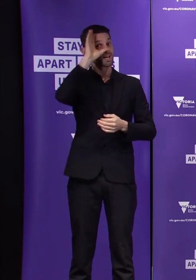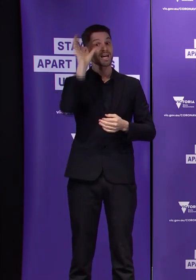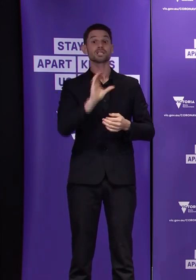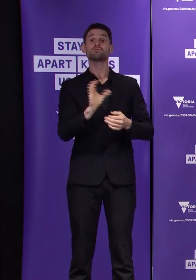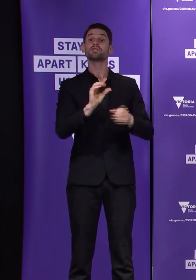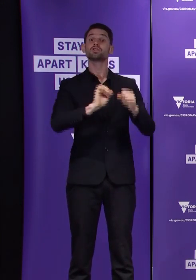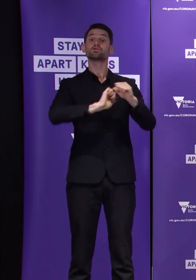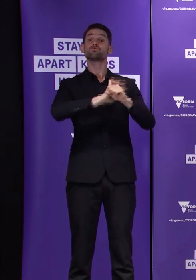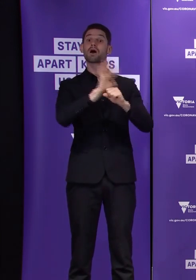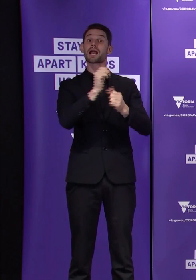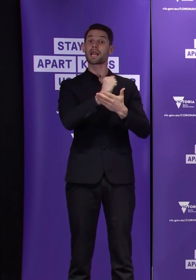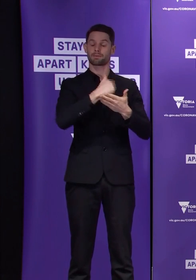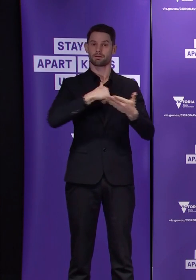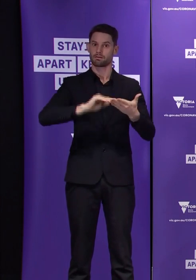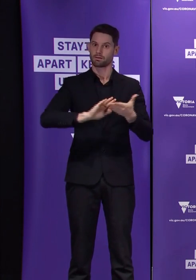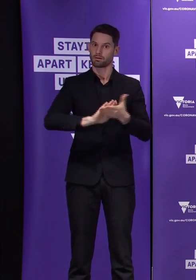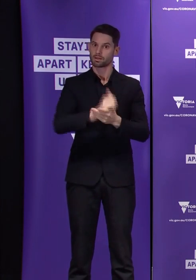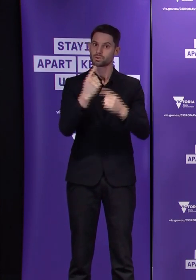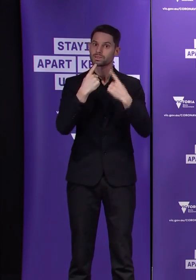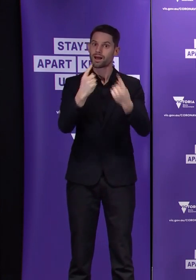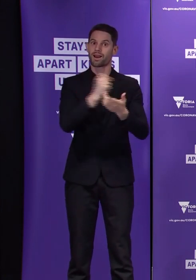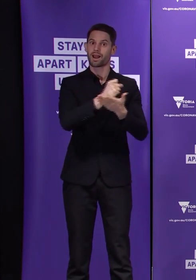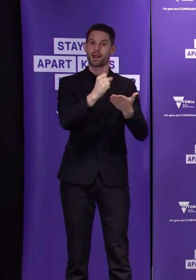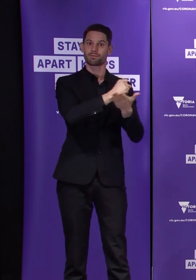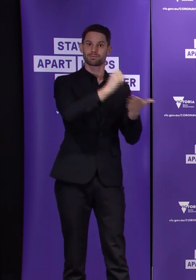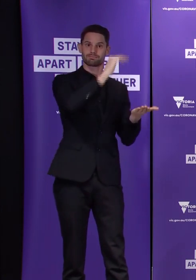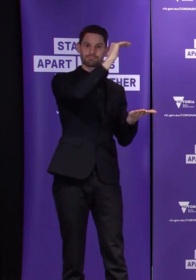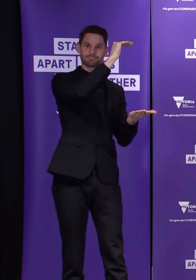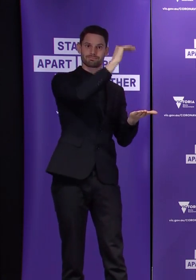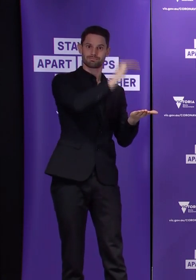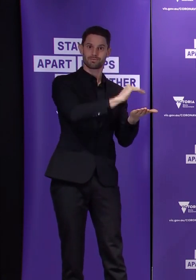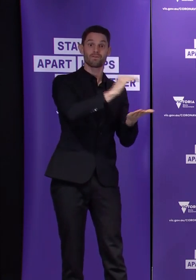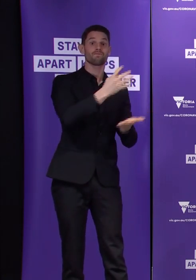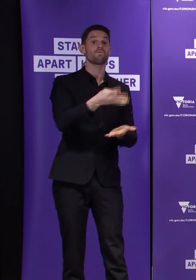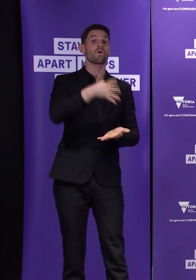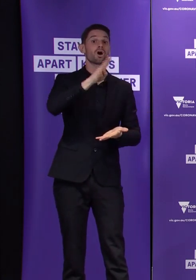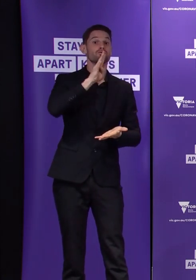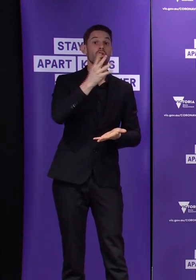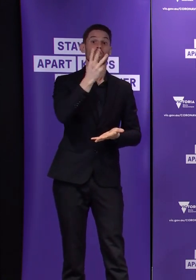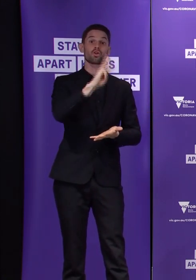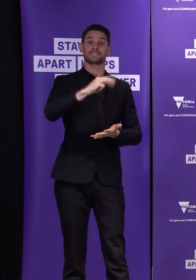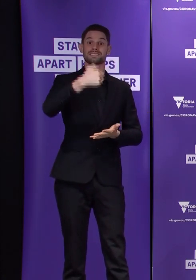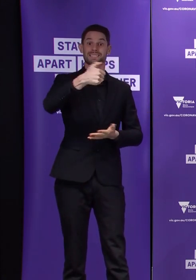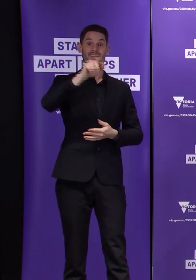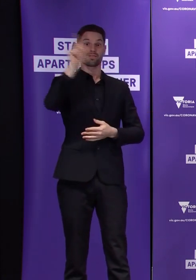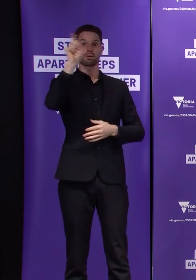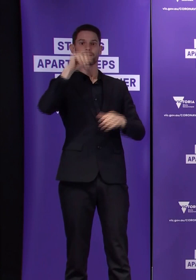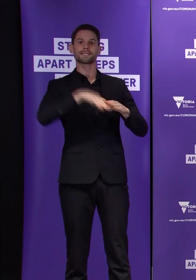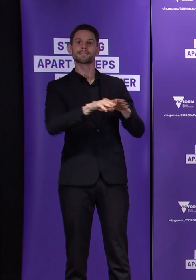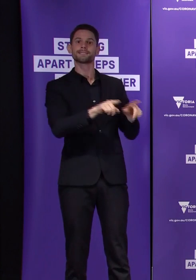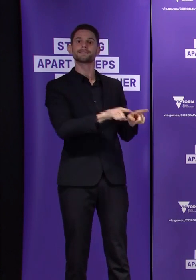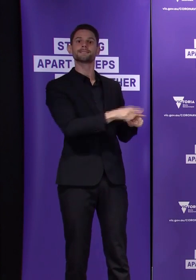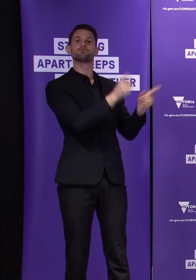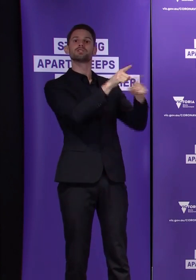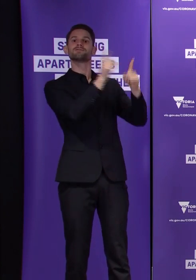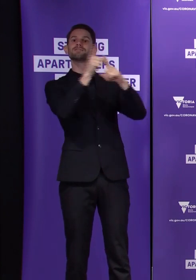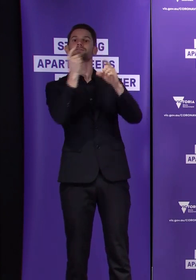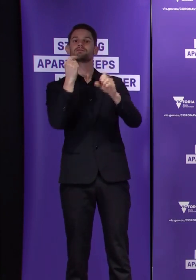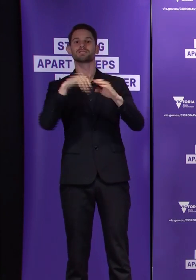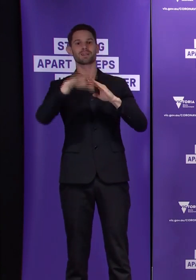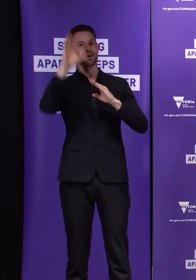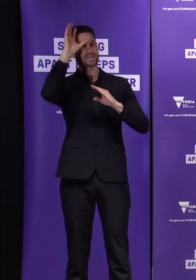numbers are coming down. We have some 436 that are in those regional local government areas that are covered by stage